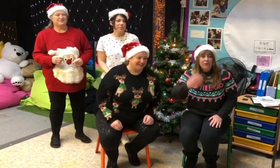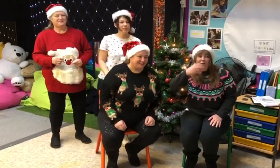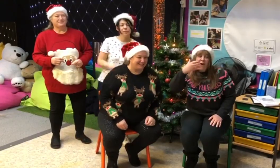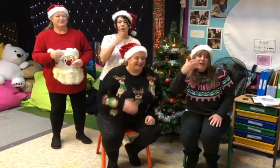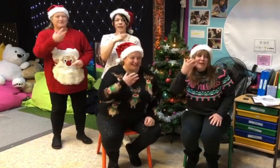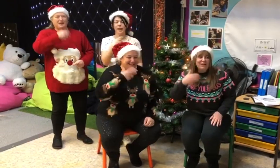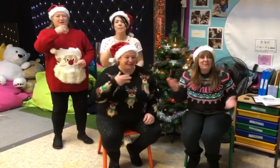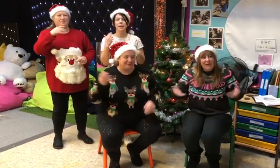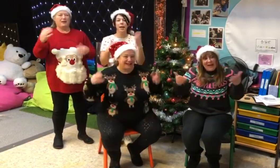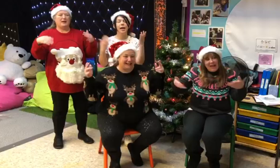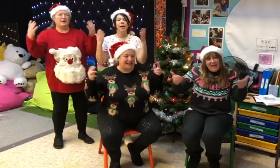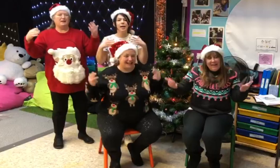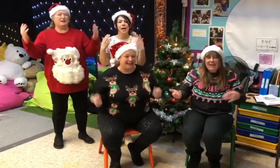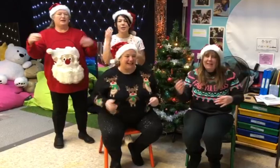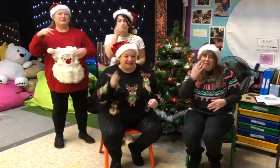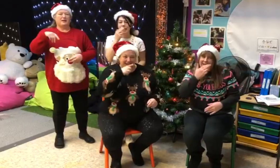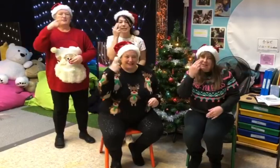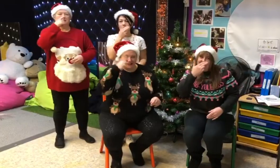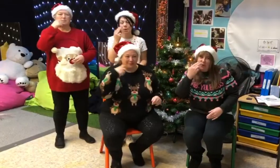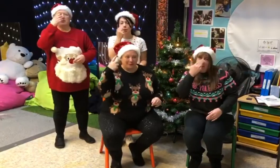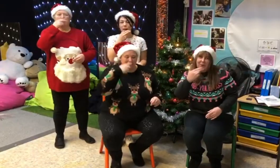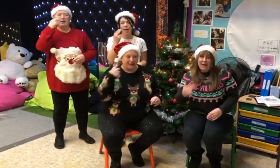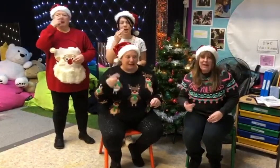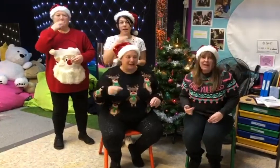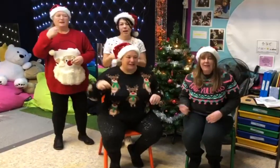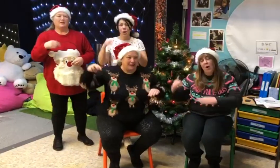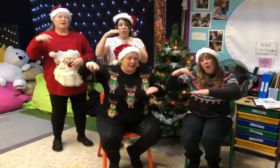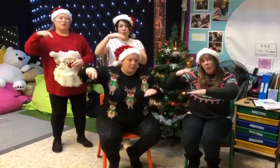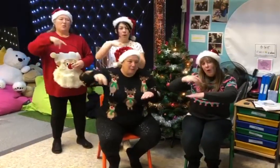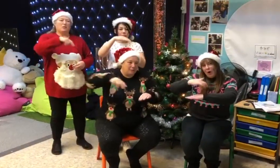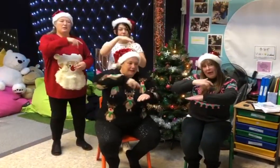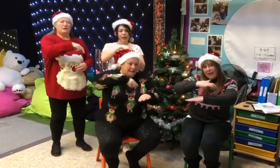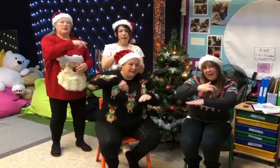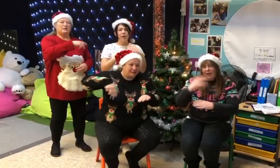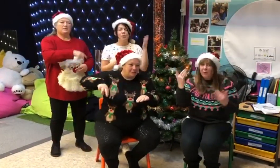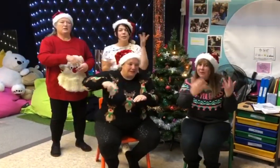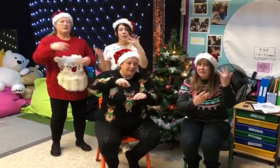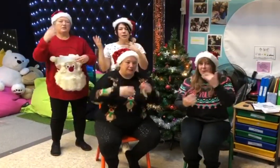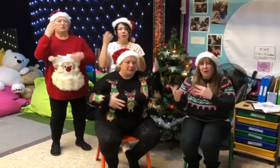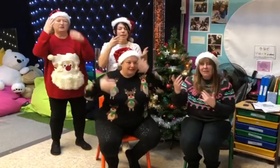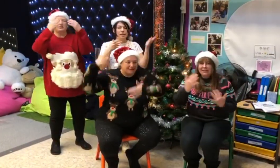We'll frolic and play the Eskimo way, walking in the winter wonderland.